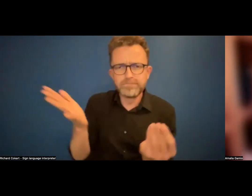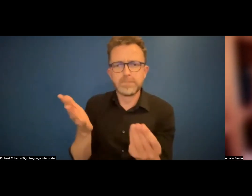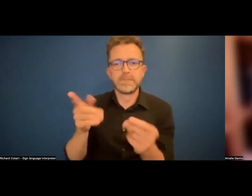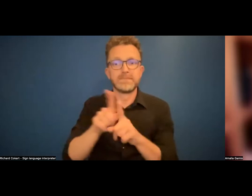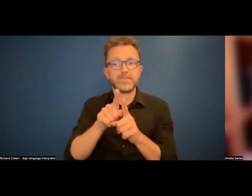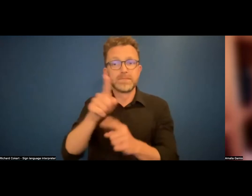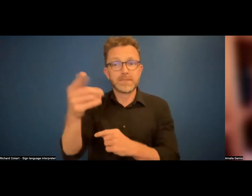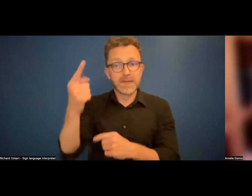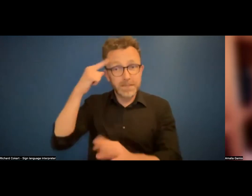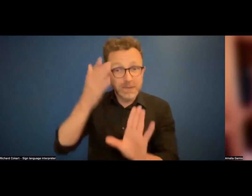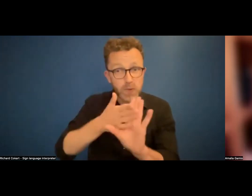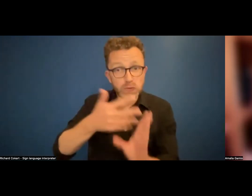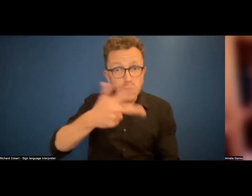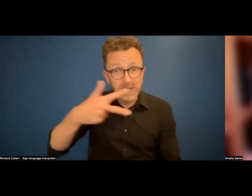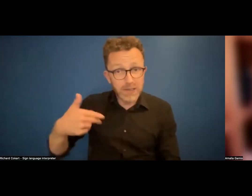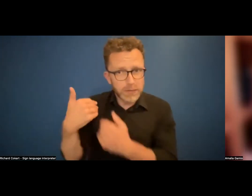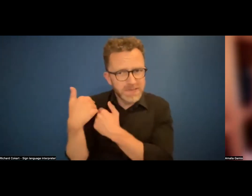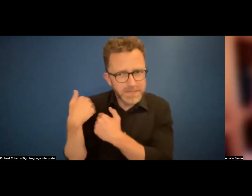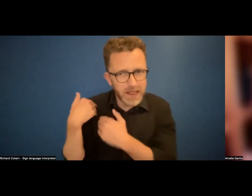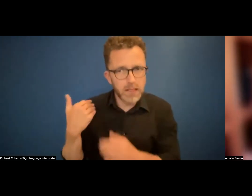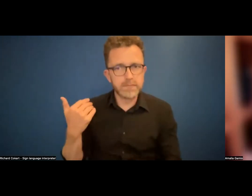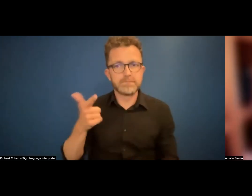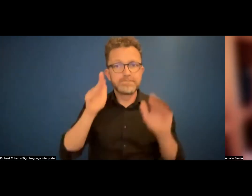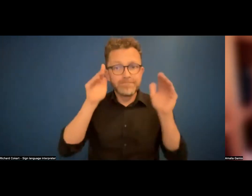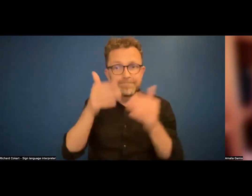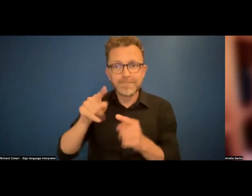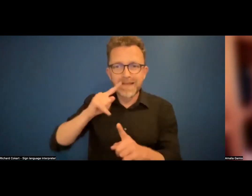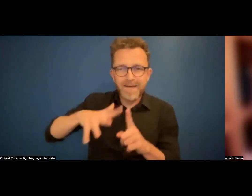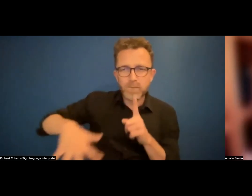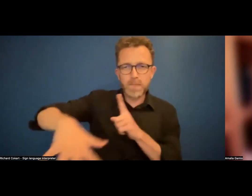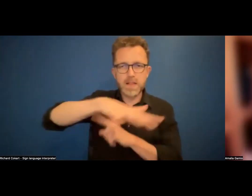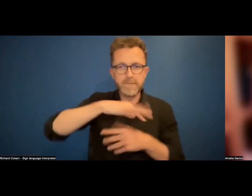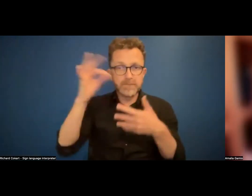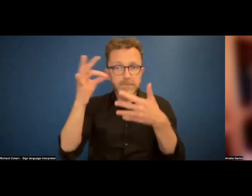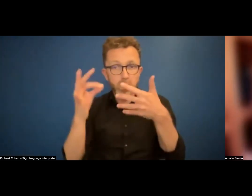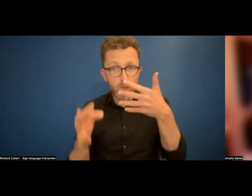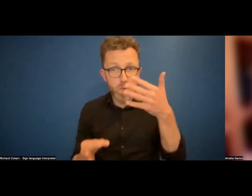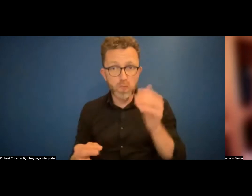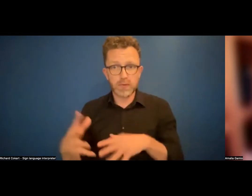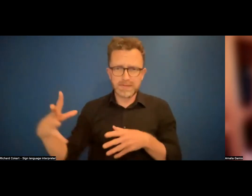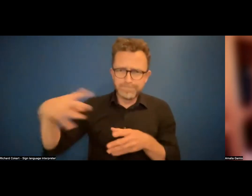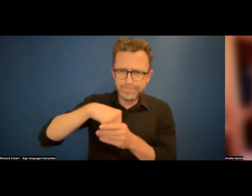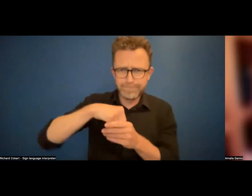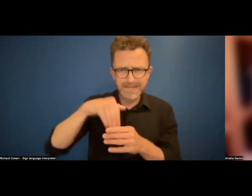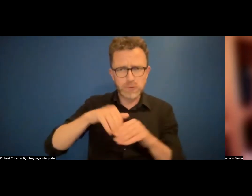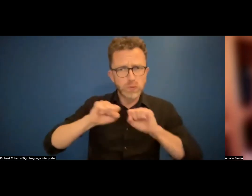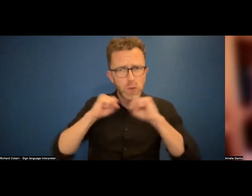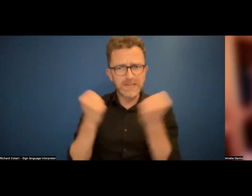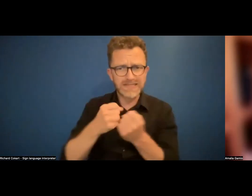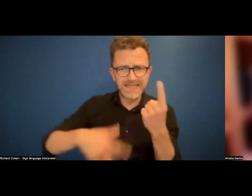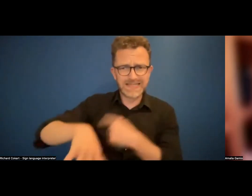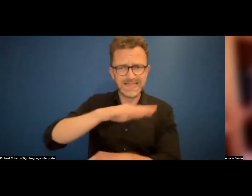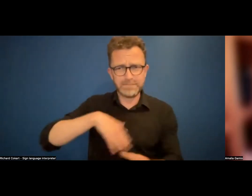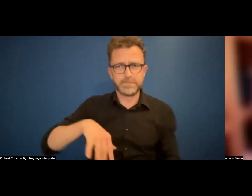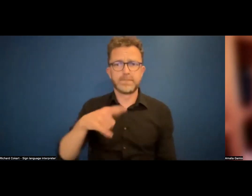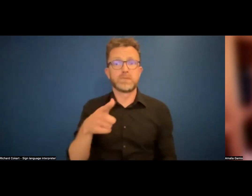friends, family, and community members in the institutionalization process. Help to all them